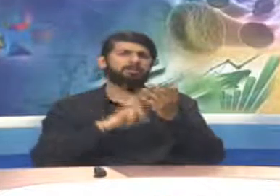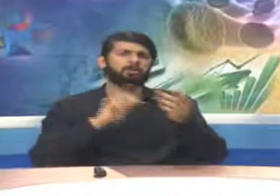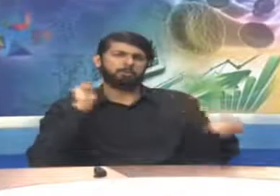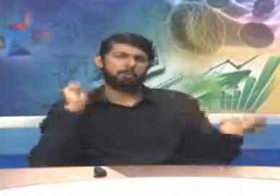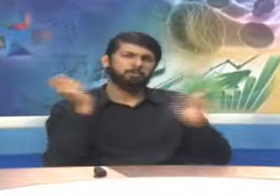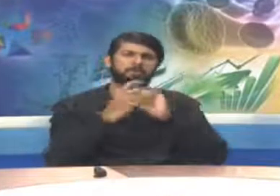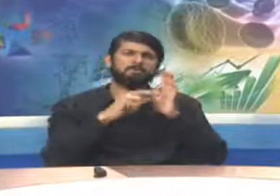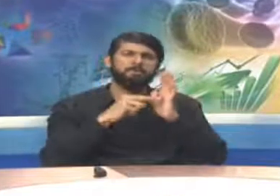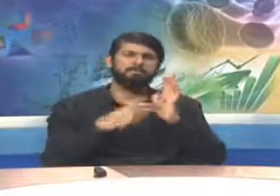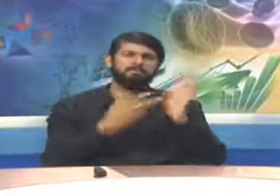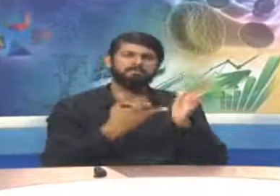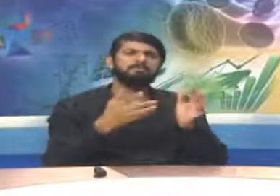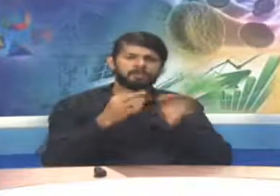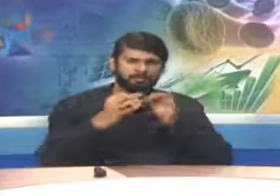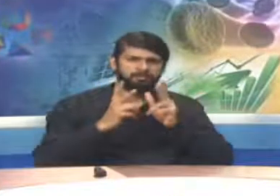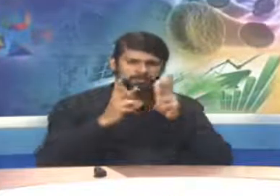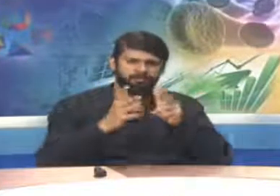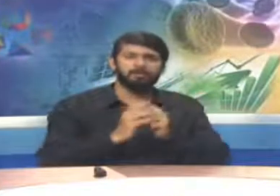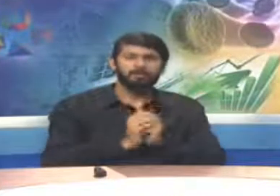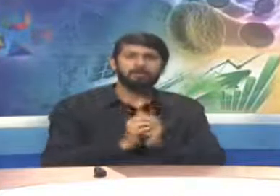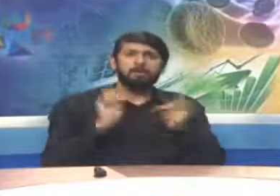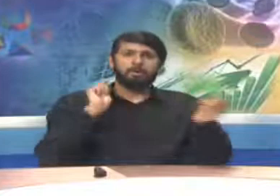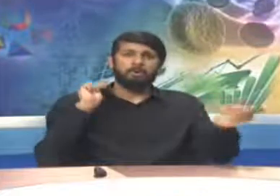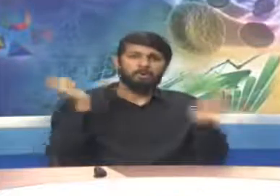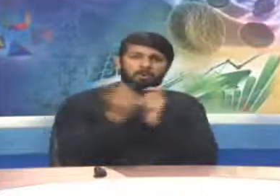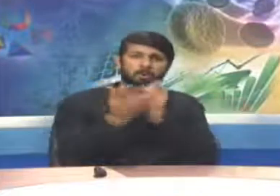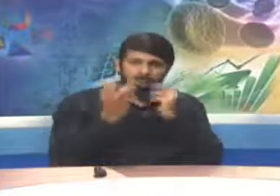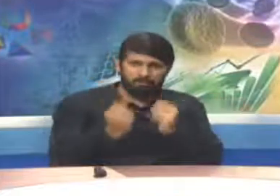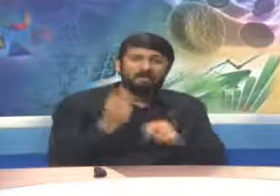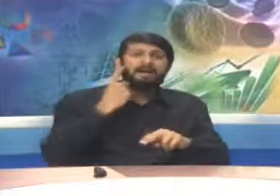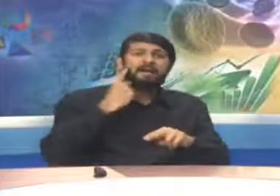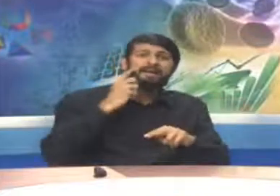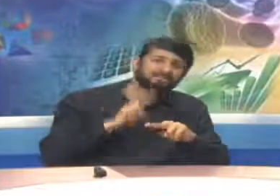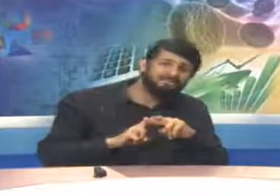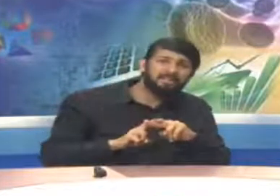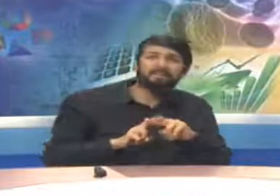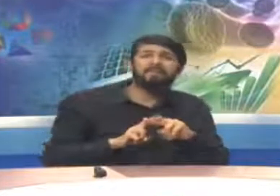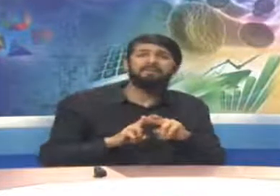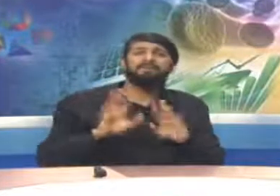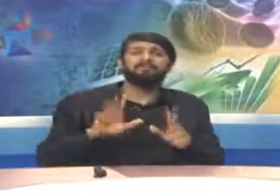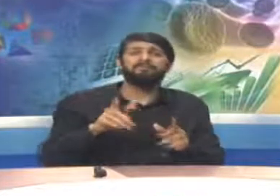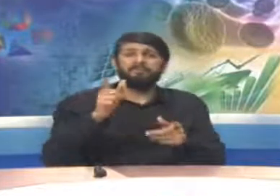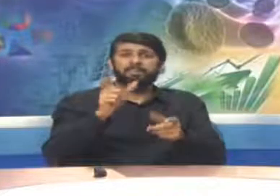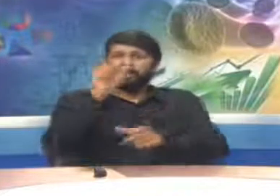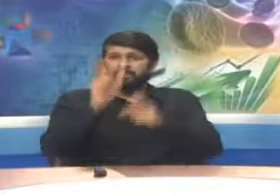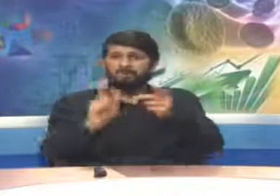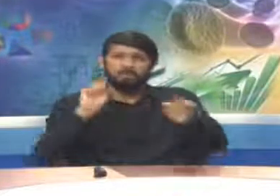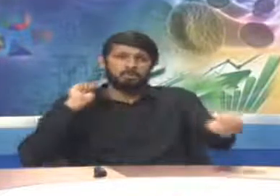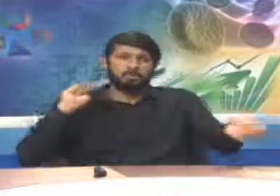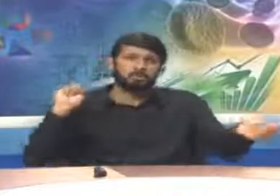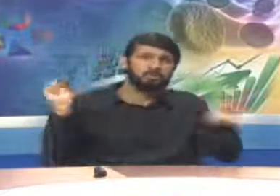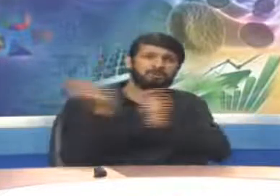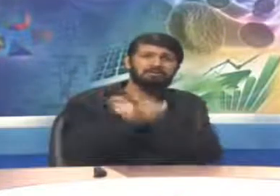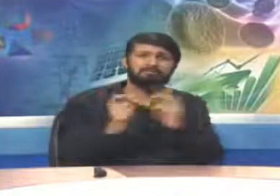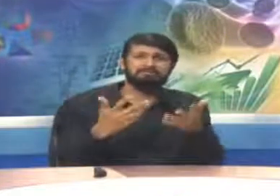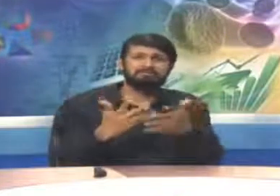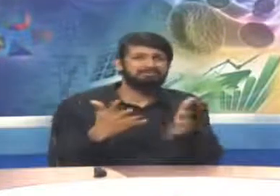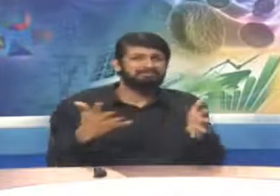Sixth point is revolutions means total and wholesome